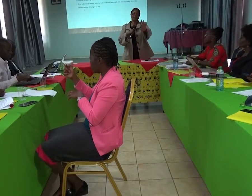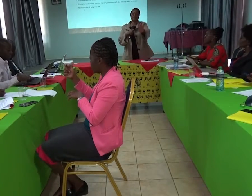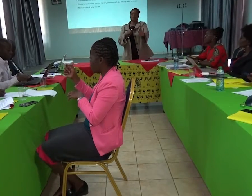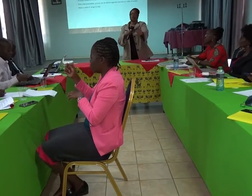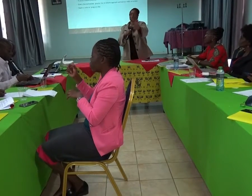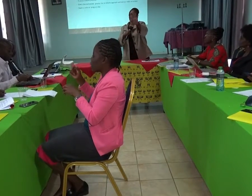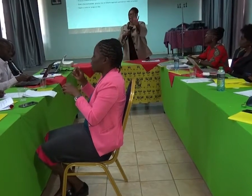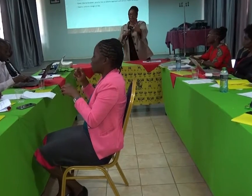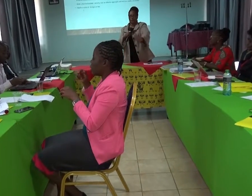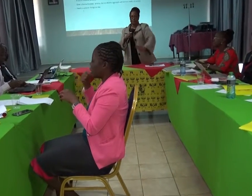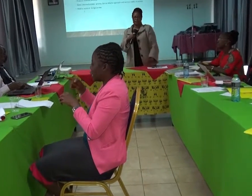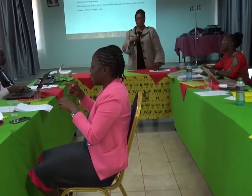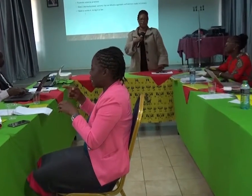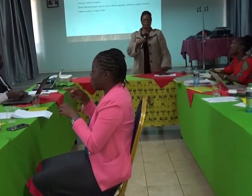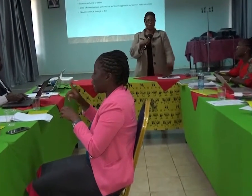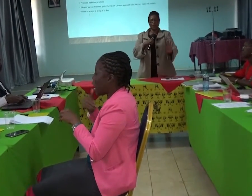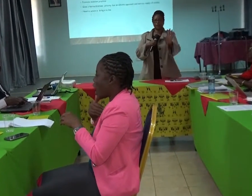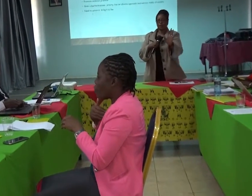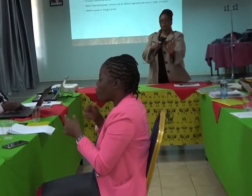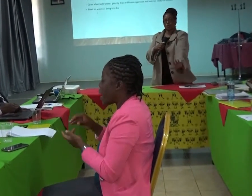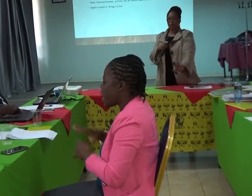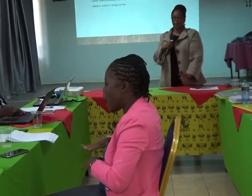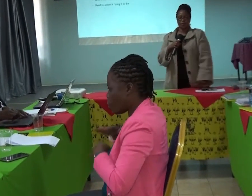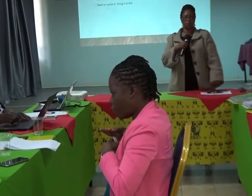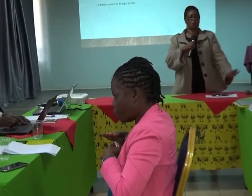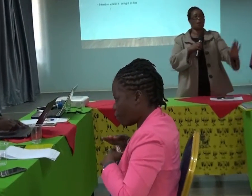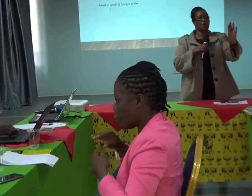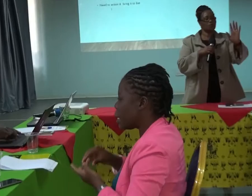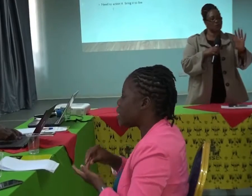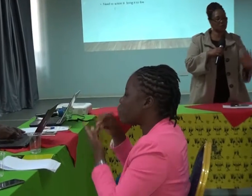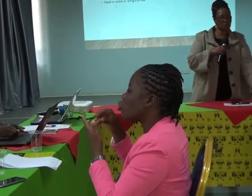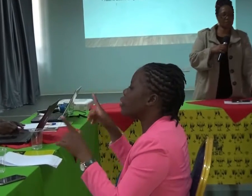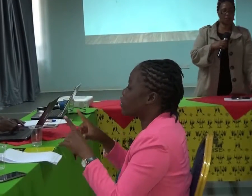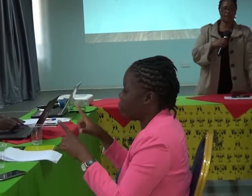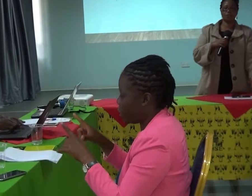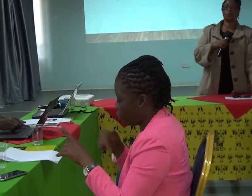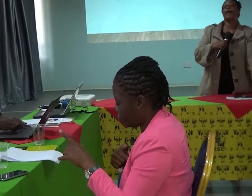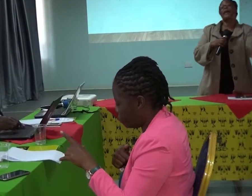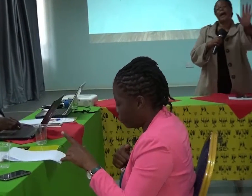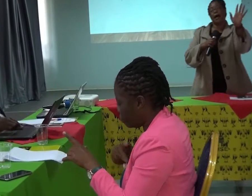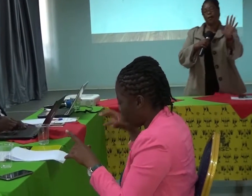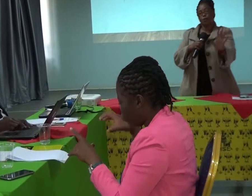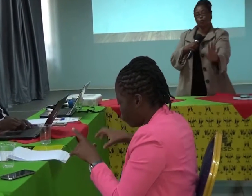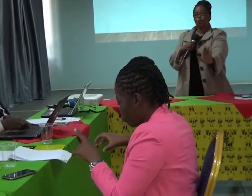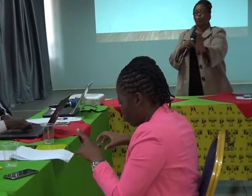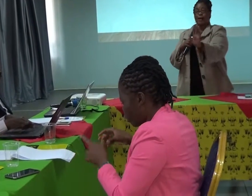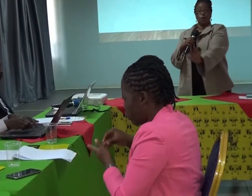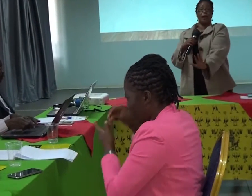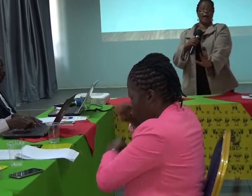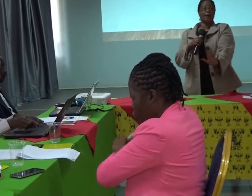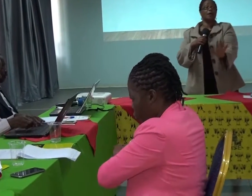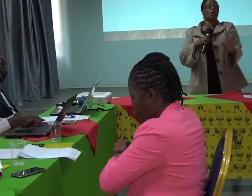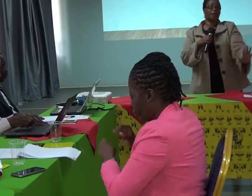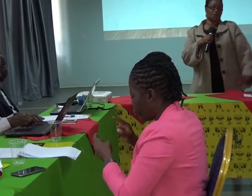enough special certificates. Went to a special primary school, went to a special secondary school, now I want to go to a